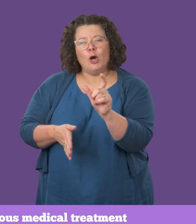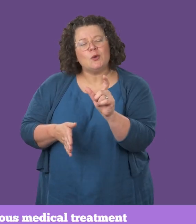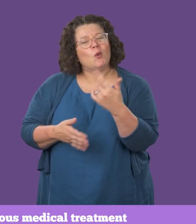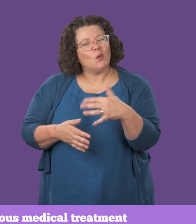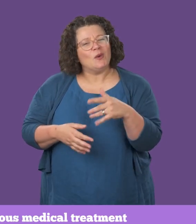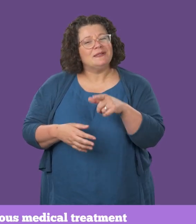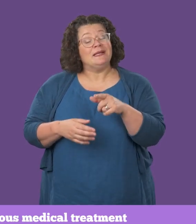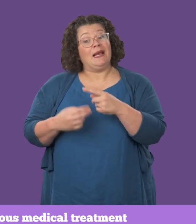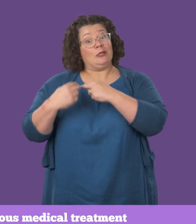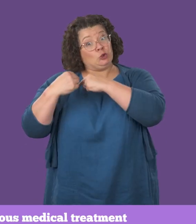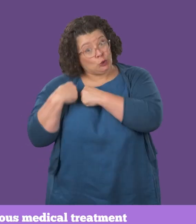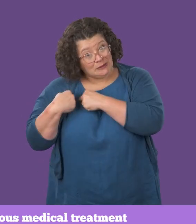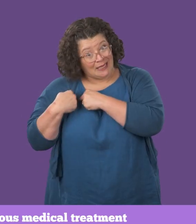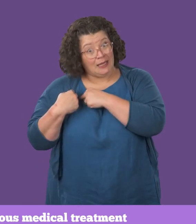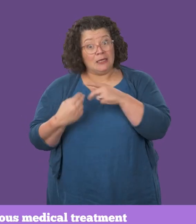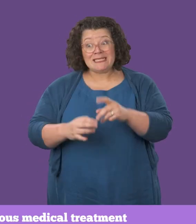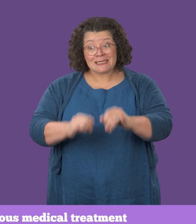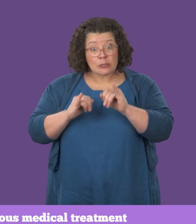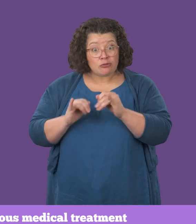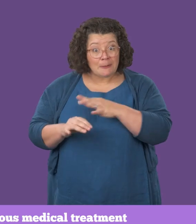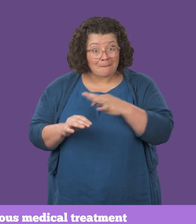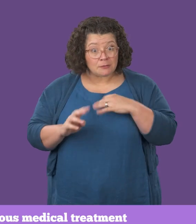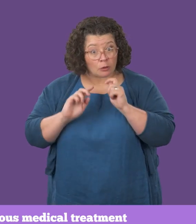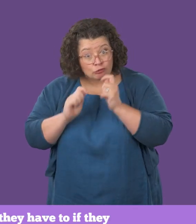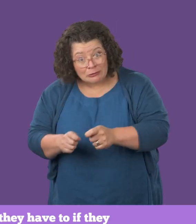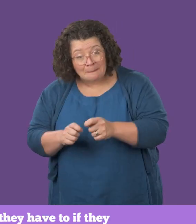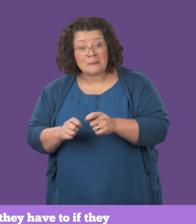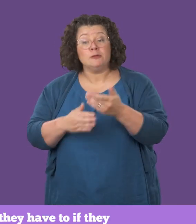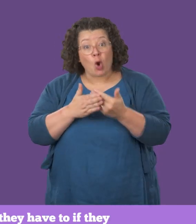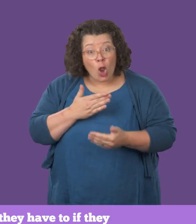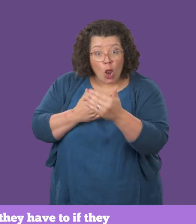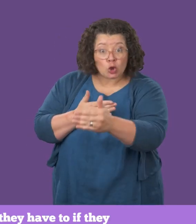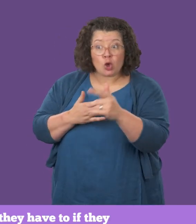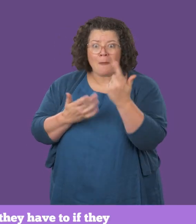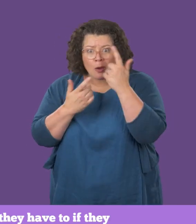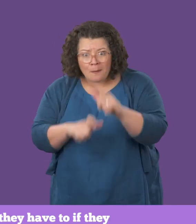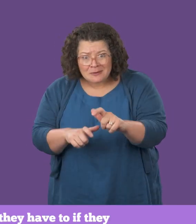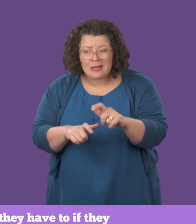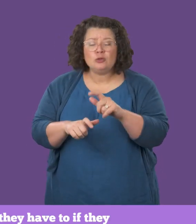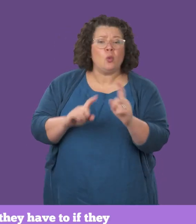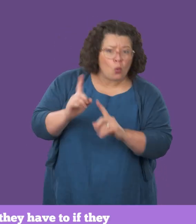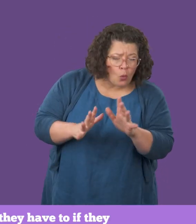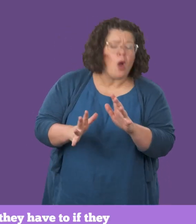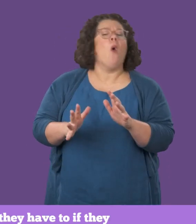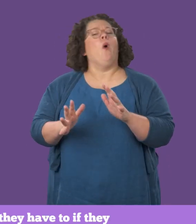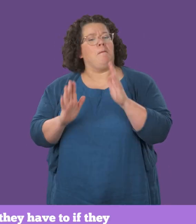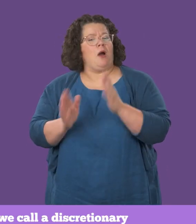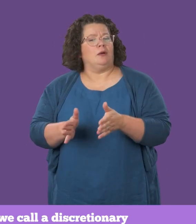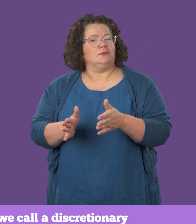in serious medical treatment decisions, it's a duty in long-term change of accommodations, i.e. they have to if they hit the criteria. In safeguarding, it's what we call